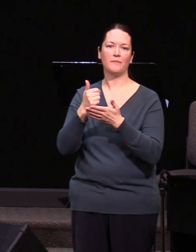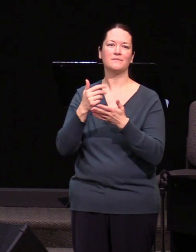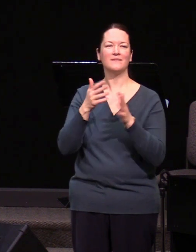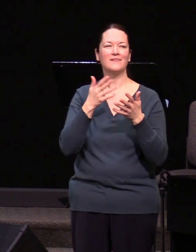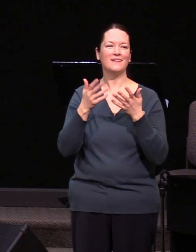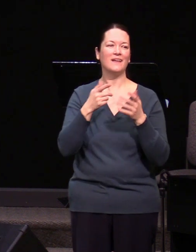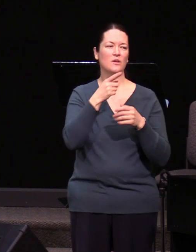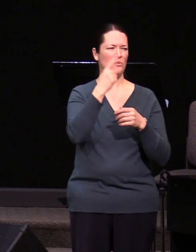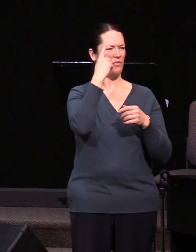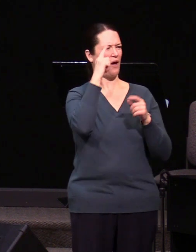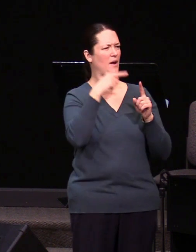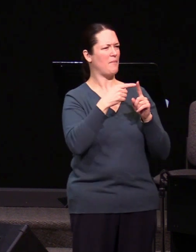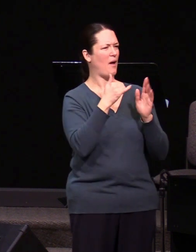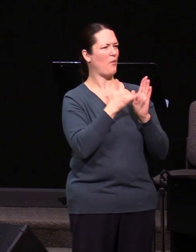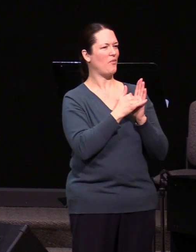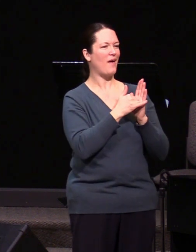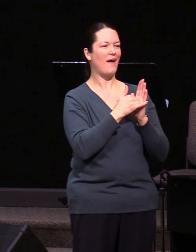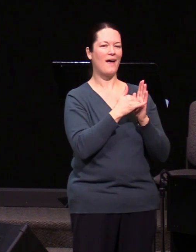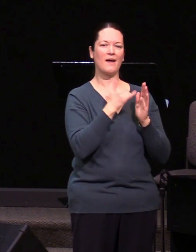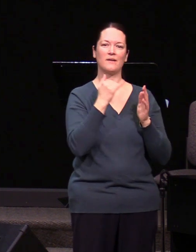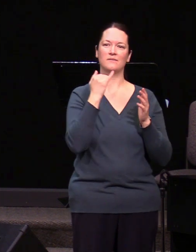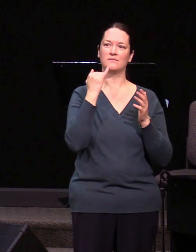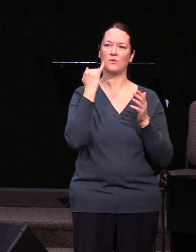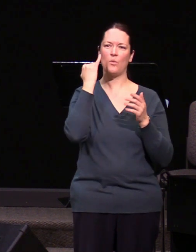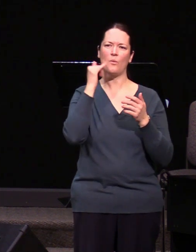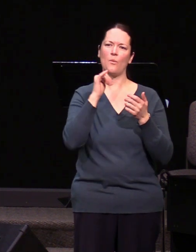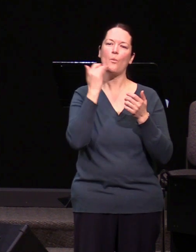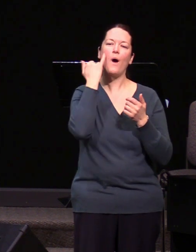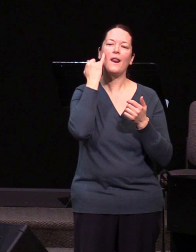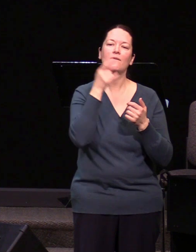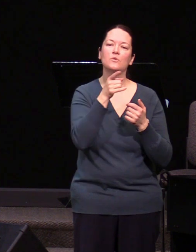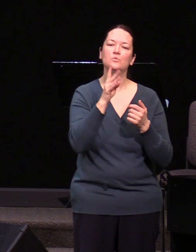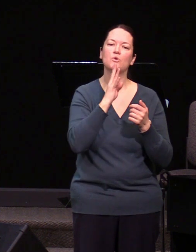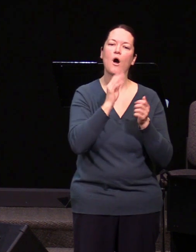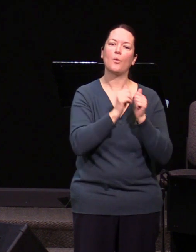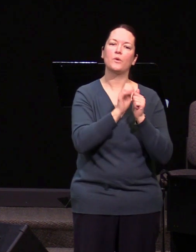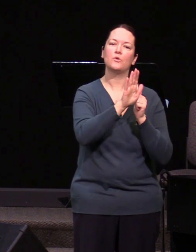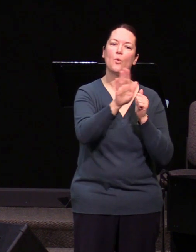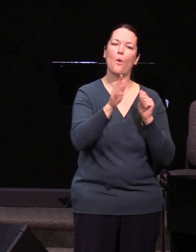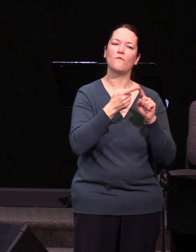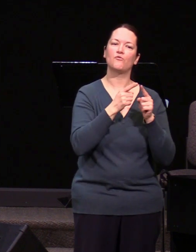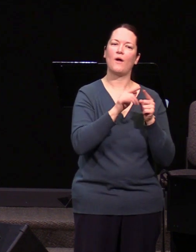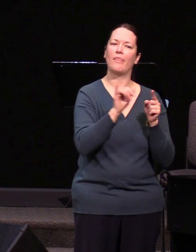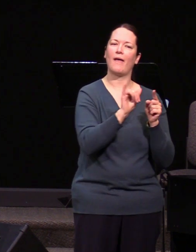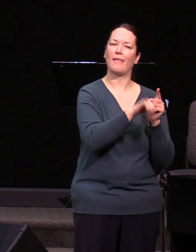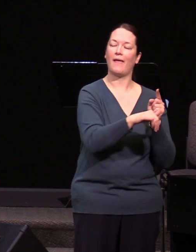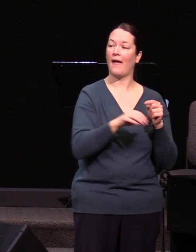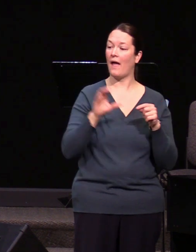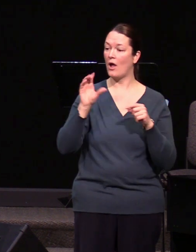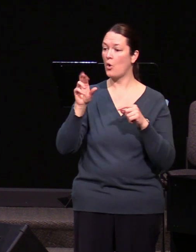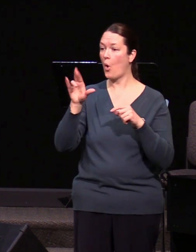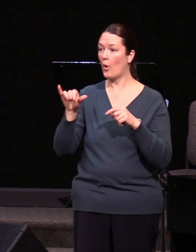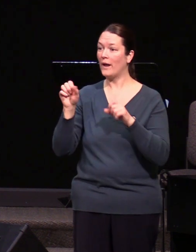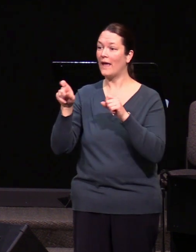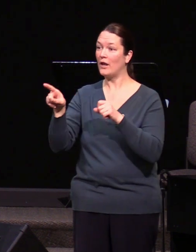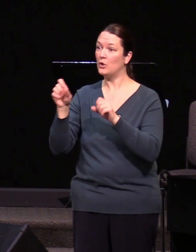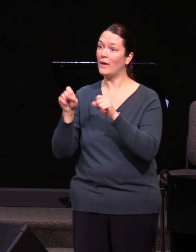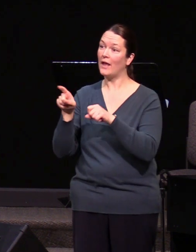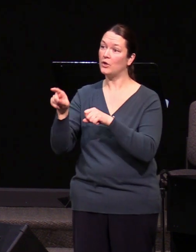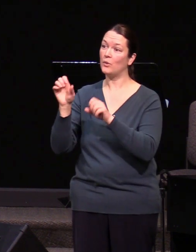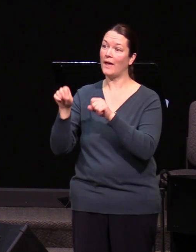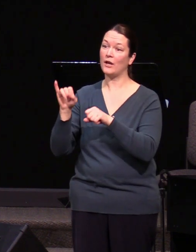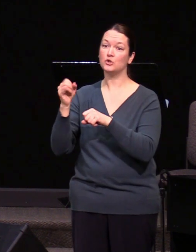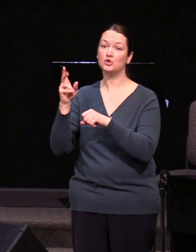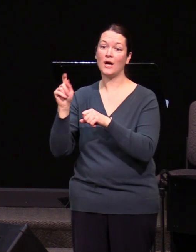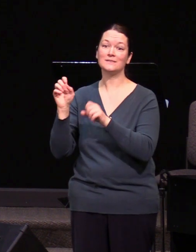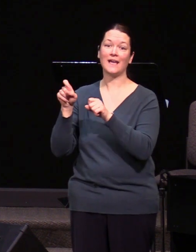Have you ever thought about that? Like, what if you talk to your friends that way? Like, hey, Corey, if you can just meet